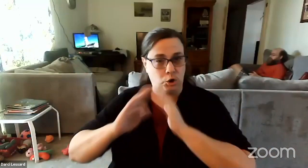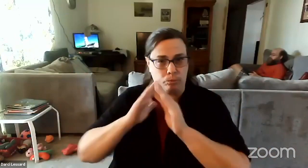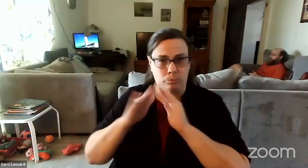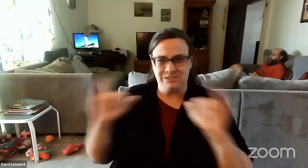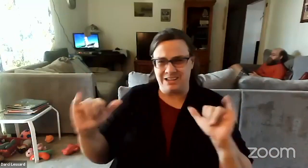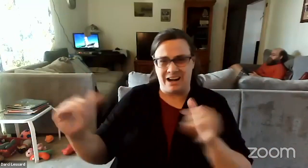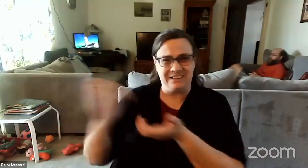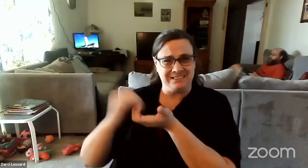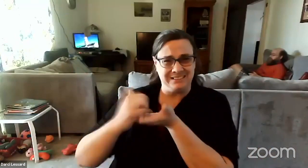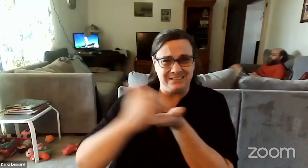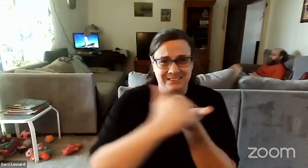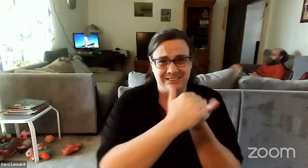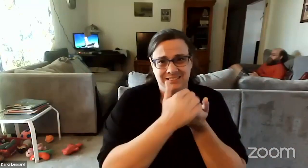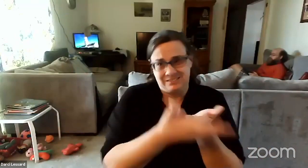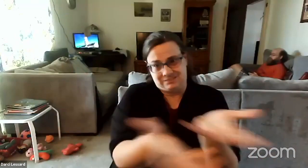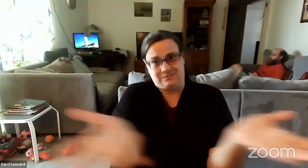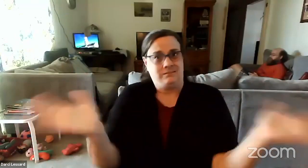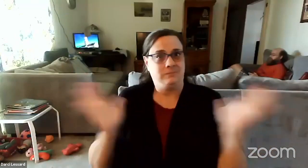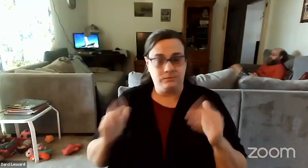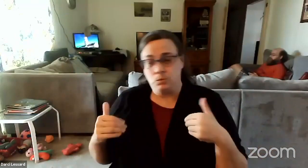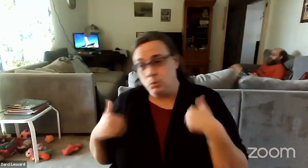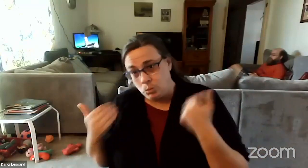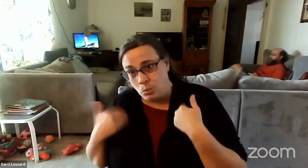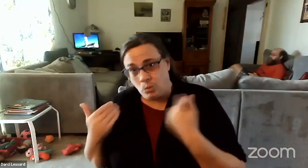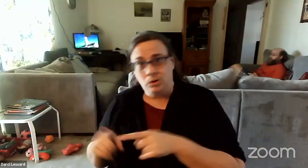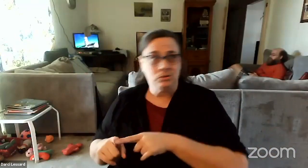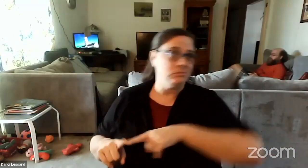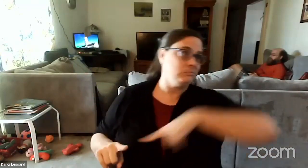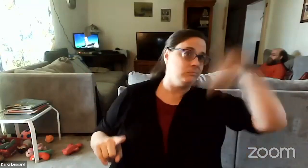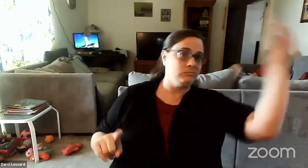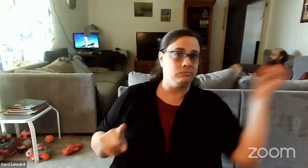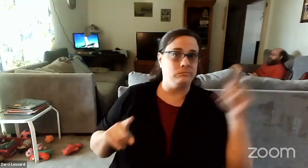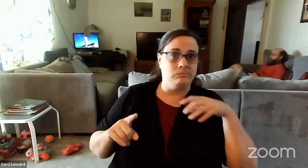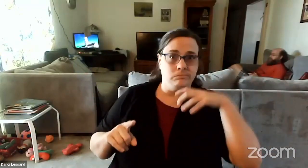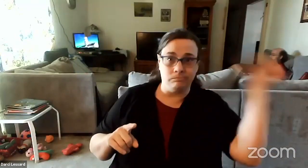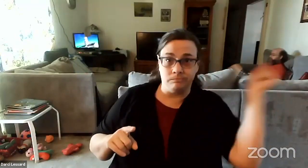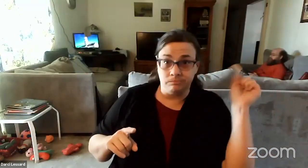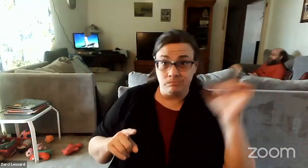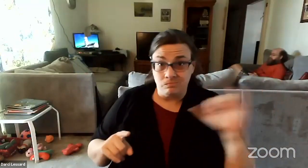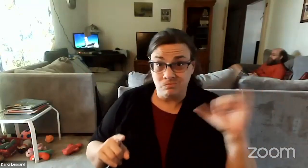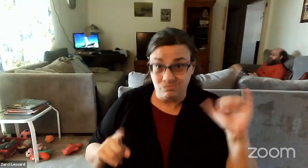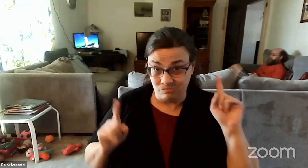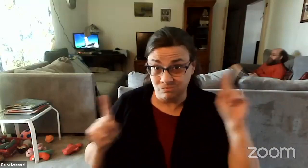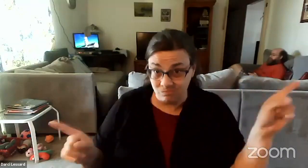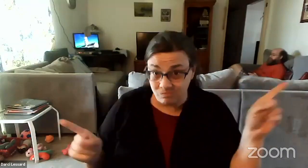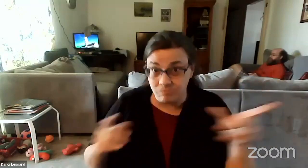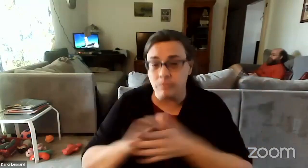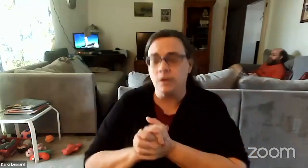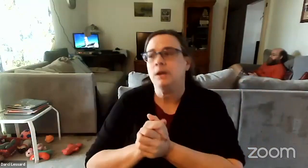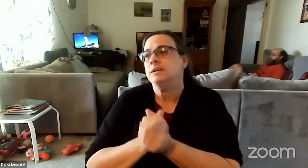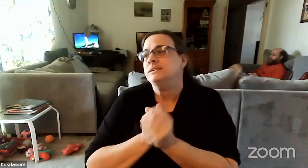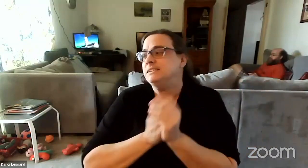changing. It's really important with these COVID times to keep everybody connected, young and